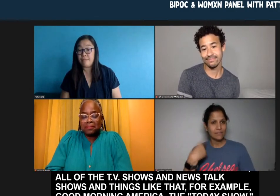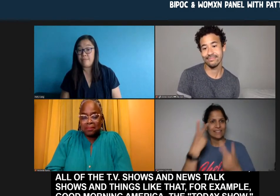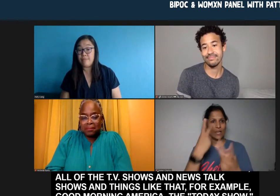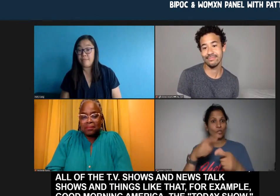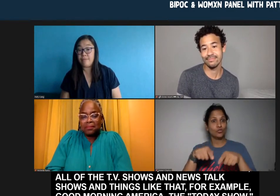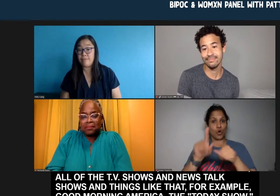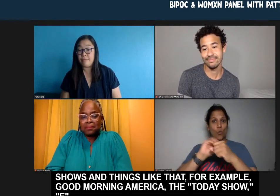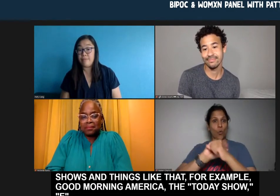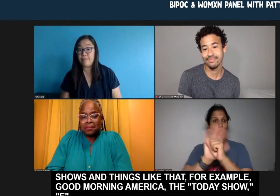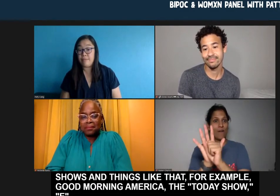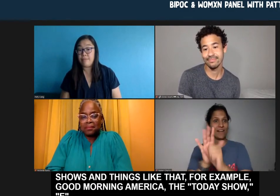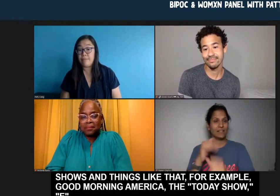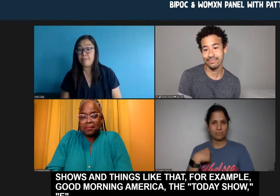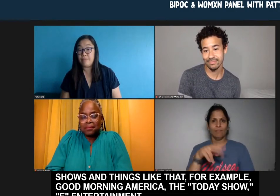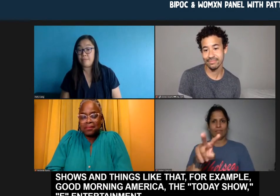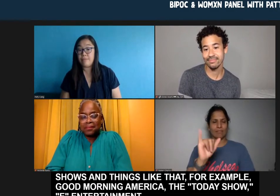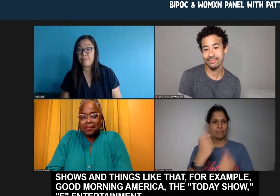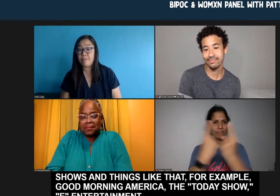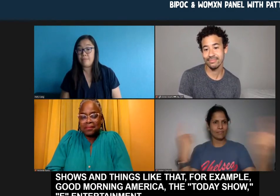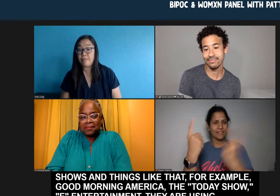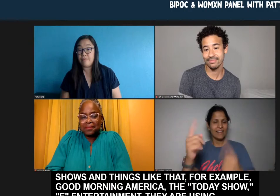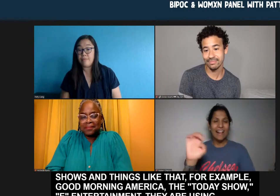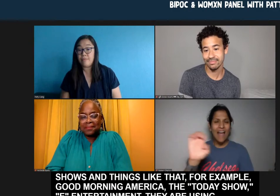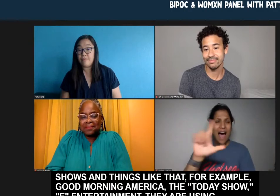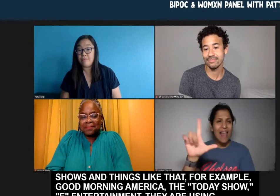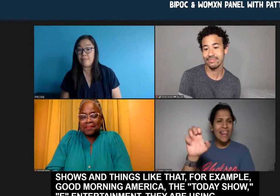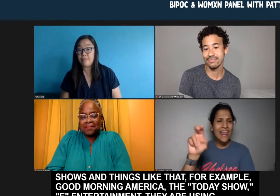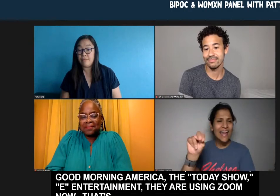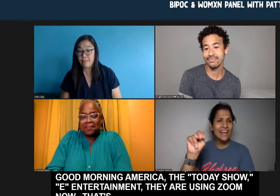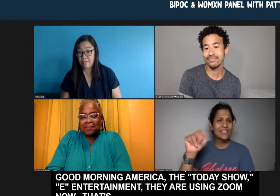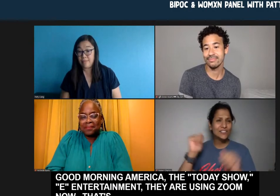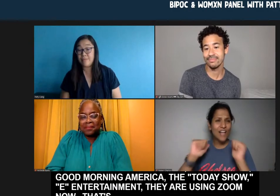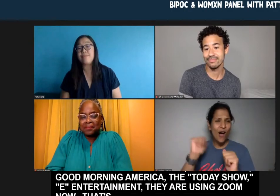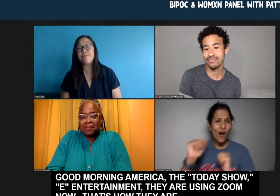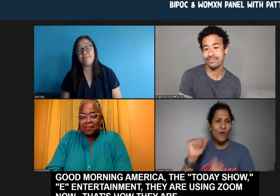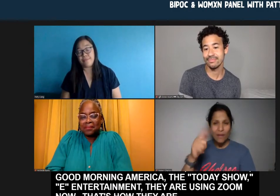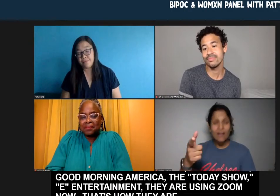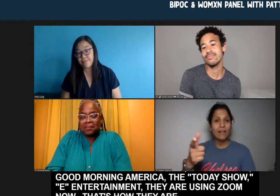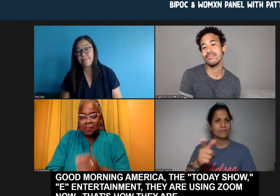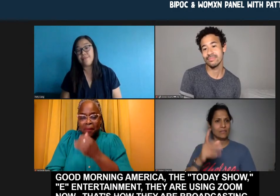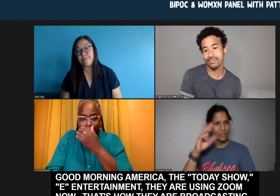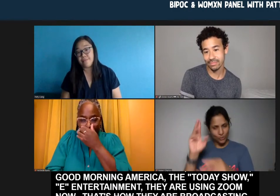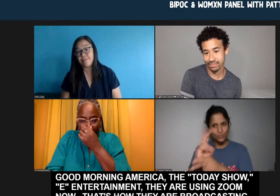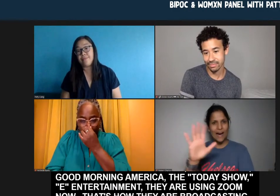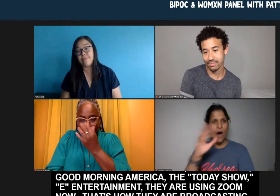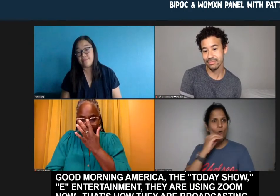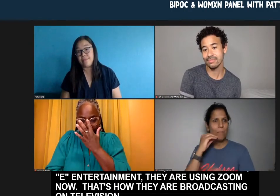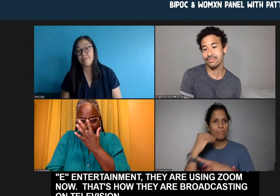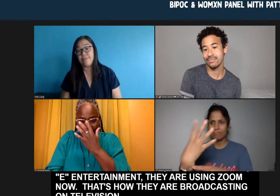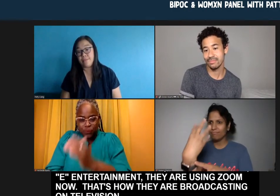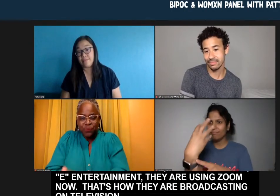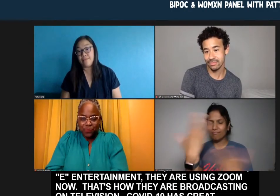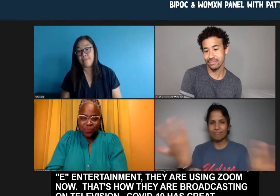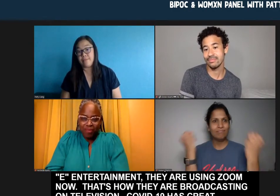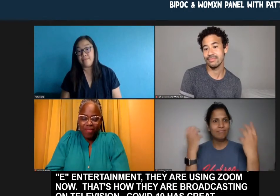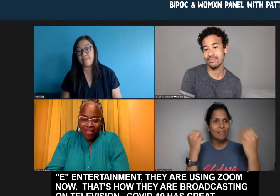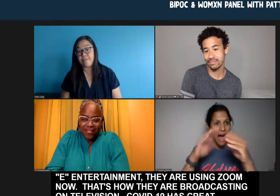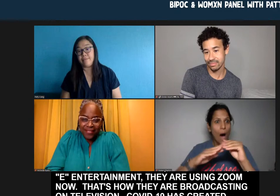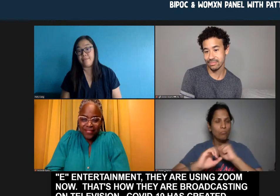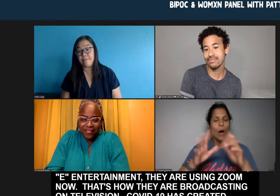That's how they're broadcasting on television. And I see that COVID-19 has created this, like Ellen, for example, she's like live streaming from her house